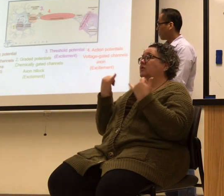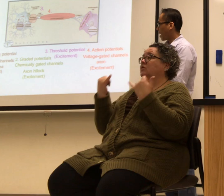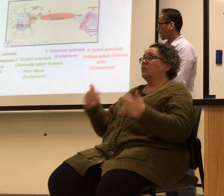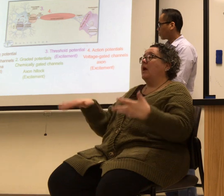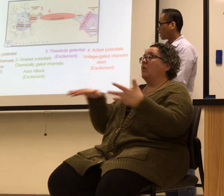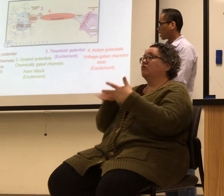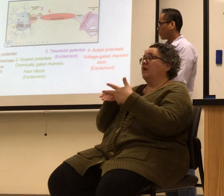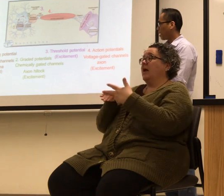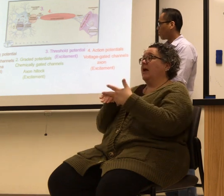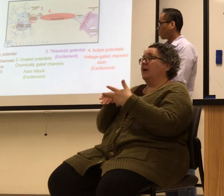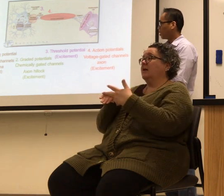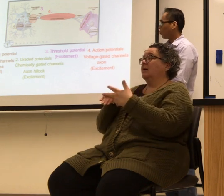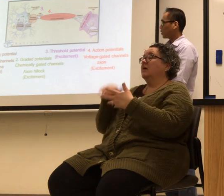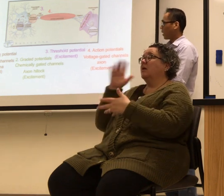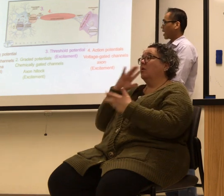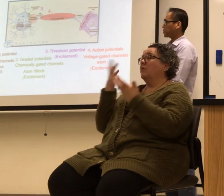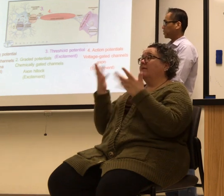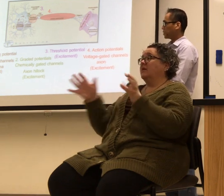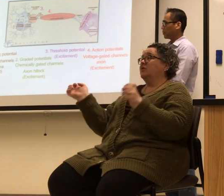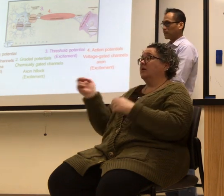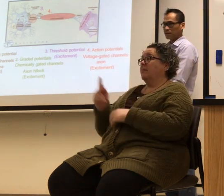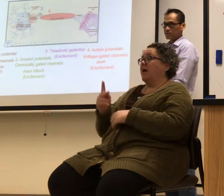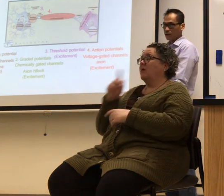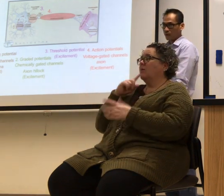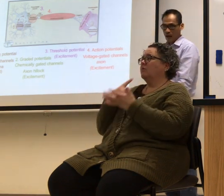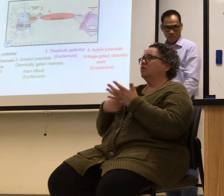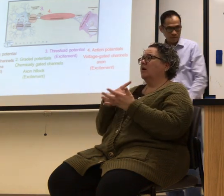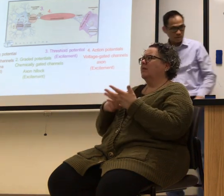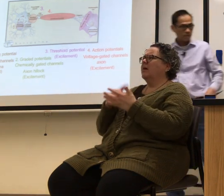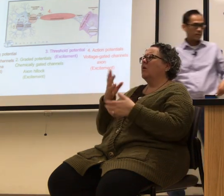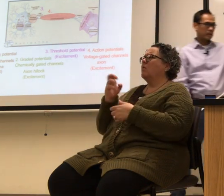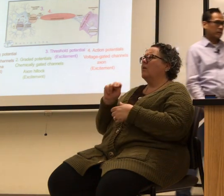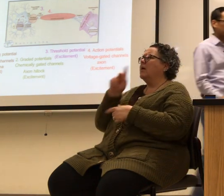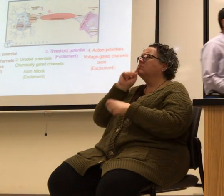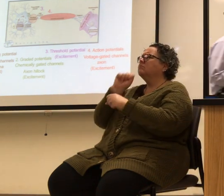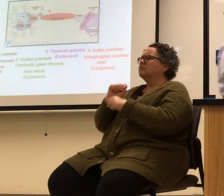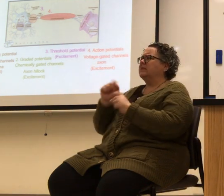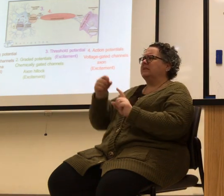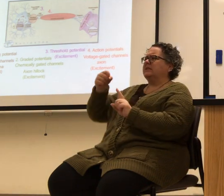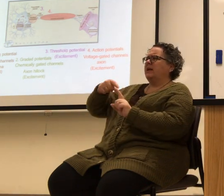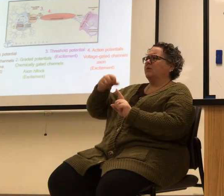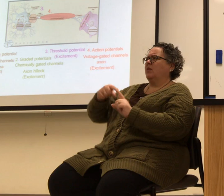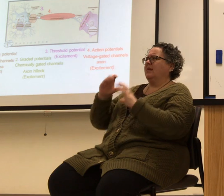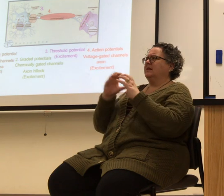and when we come back, we'll talk about when you actually stimulate the cell, what happens.